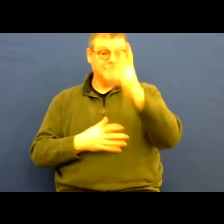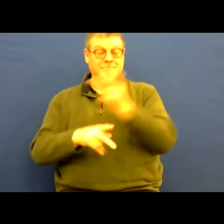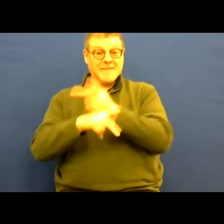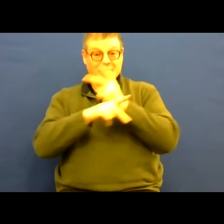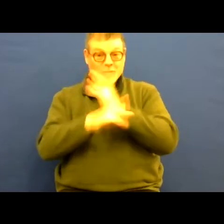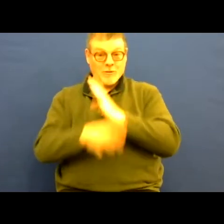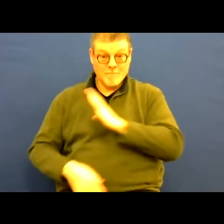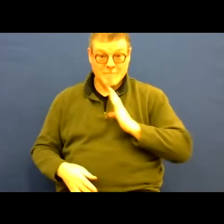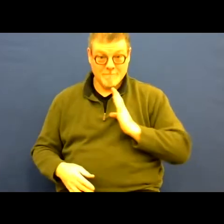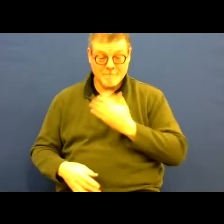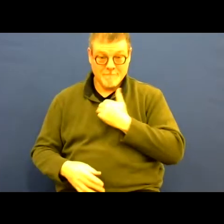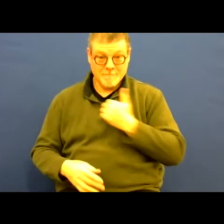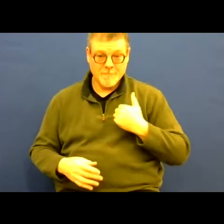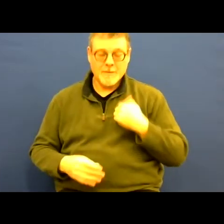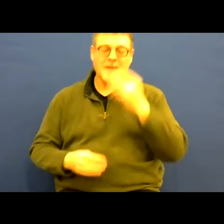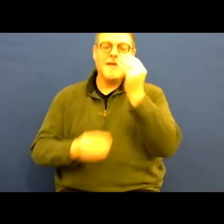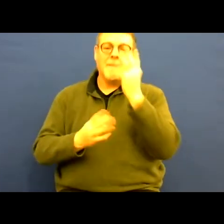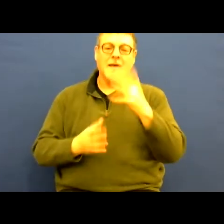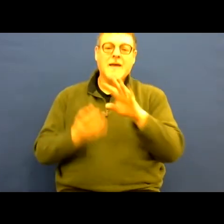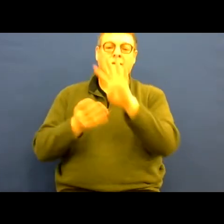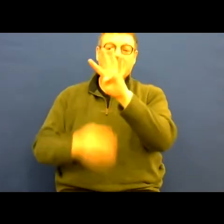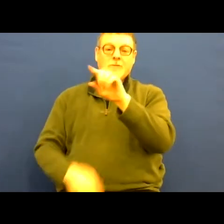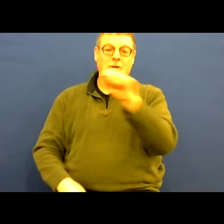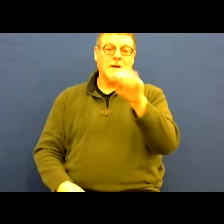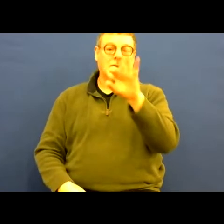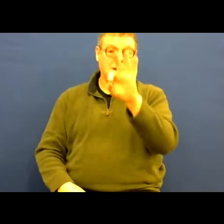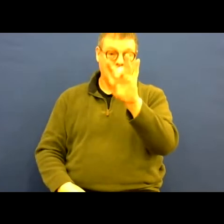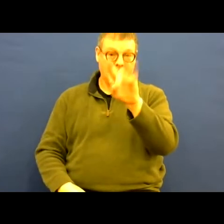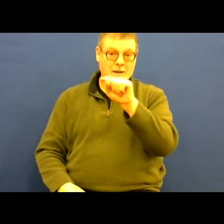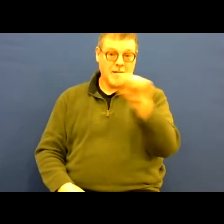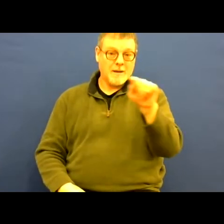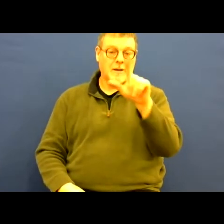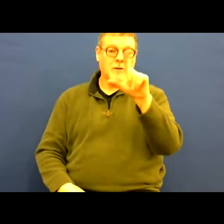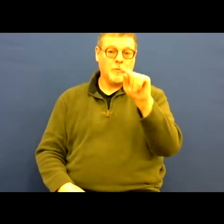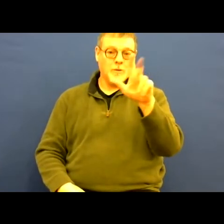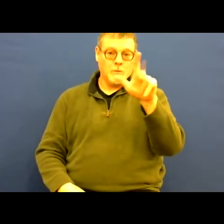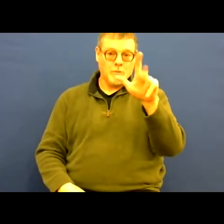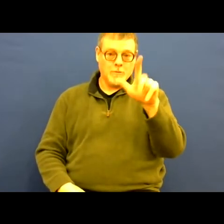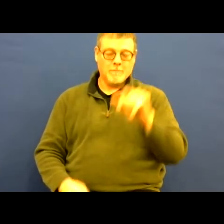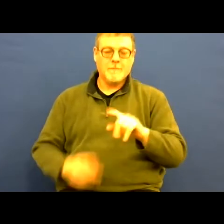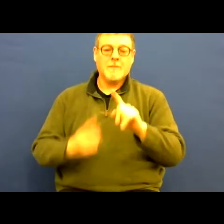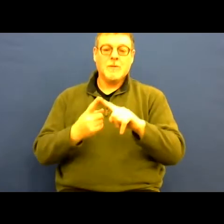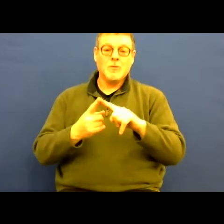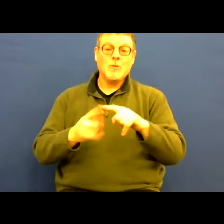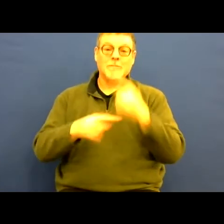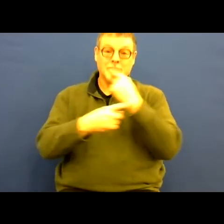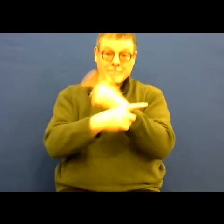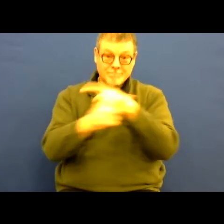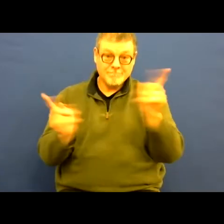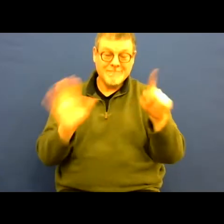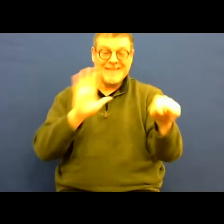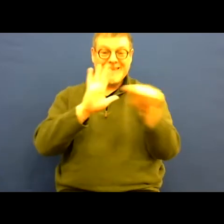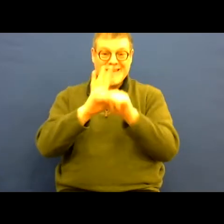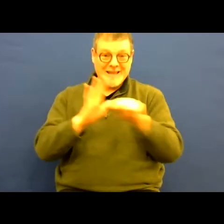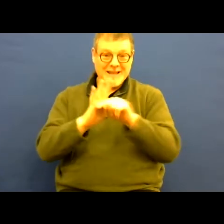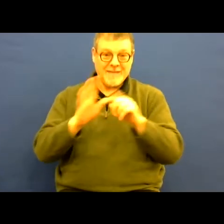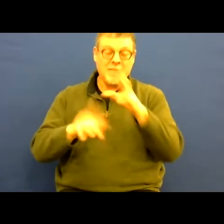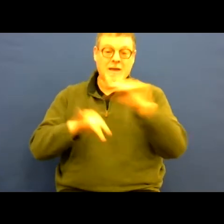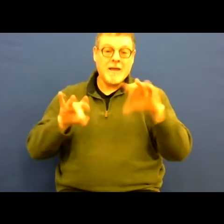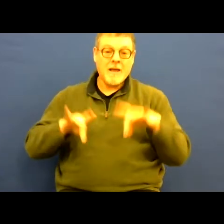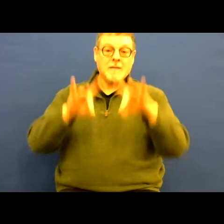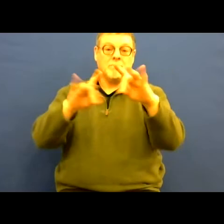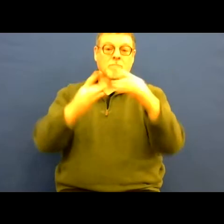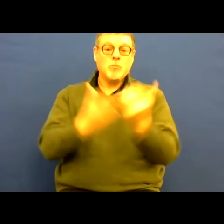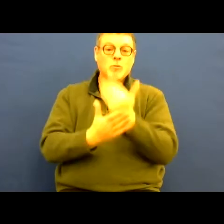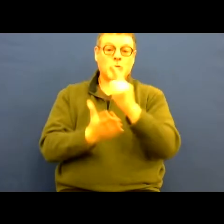and fellow board members, I have resolution number 4-98, 2023 to issue a negative declaration and adopt local